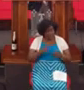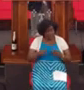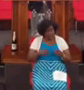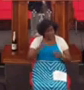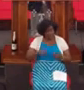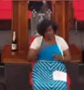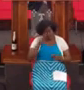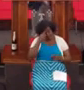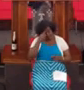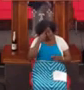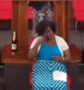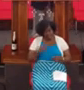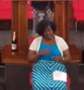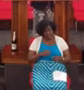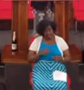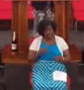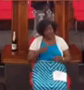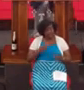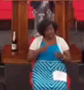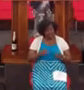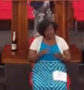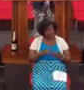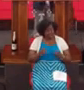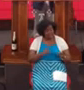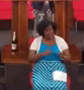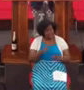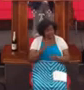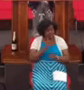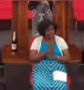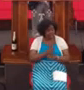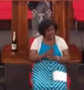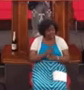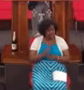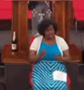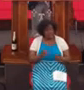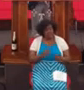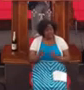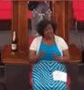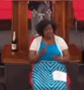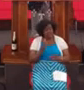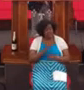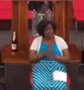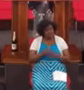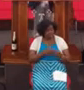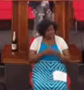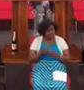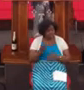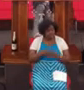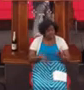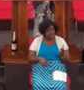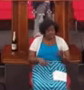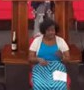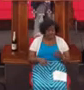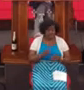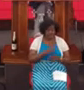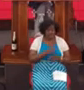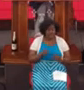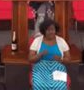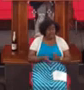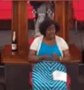think. Our primary function is to do right. Do right no matter what. And our primary function is to